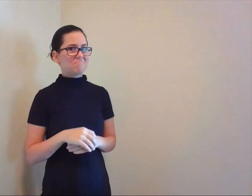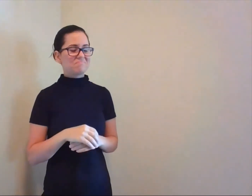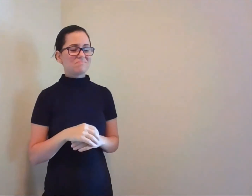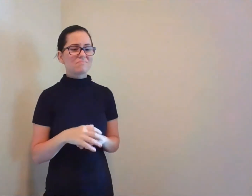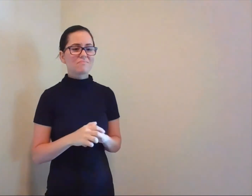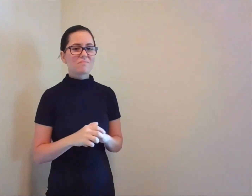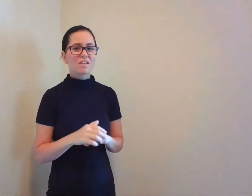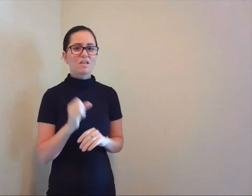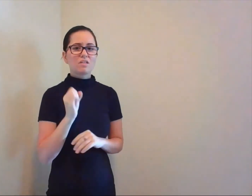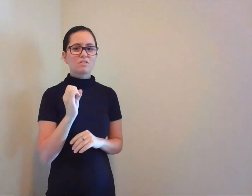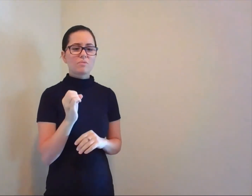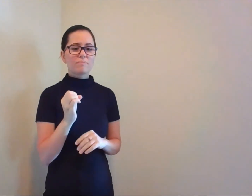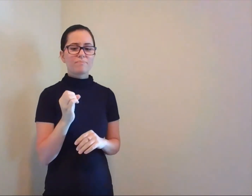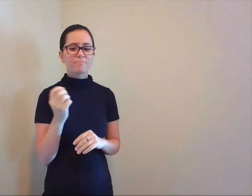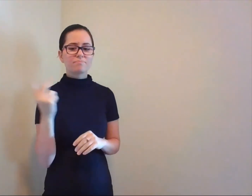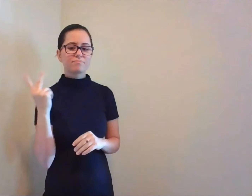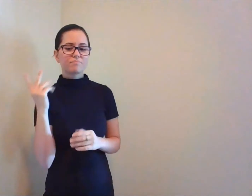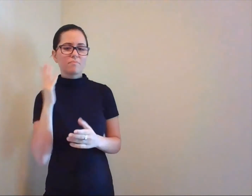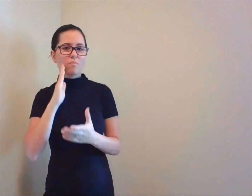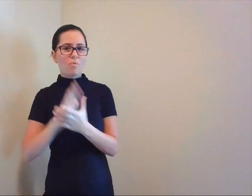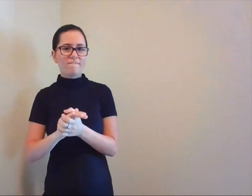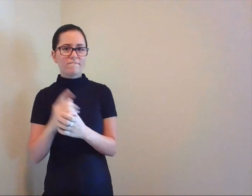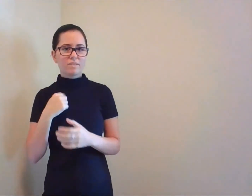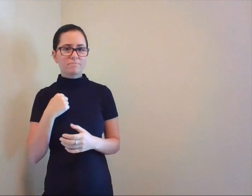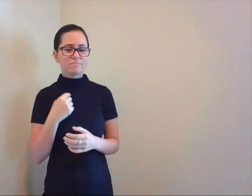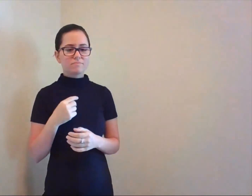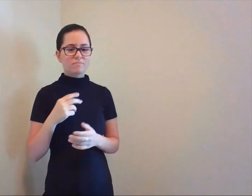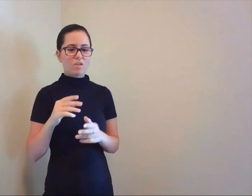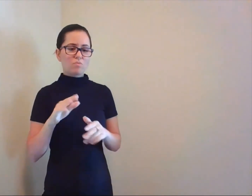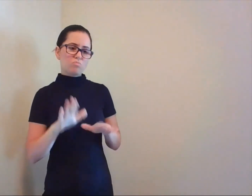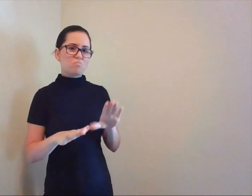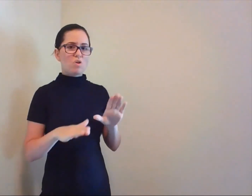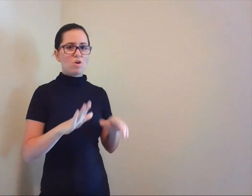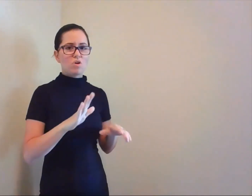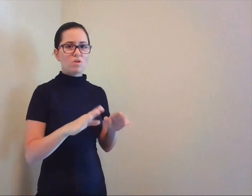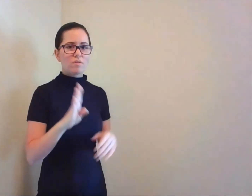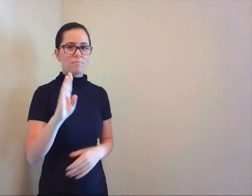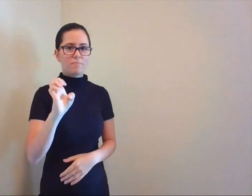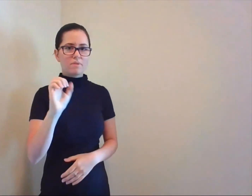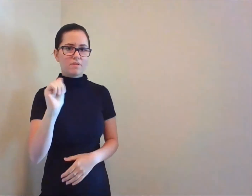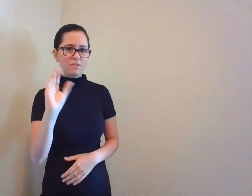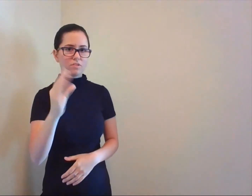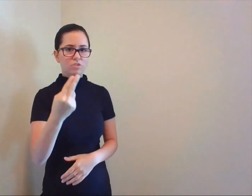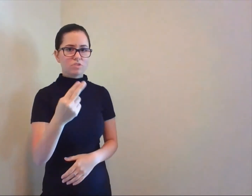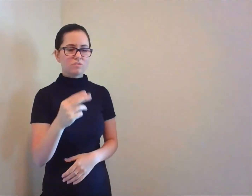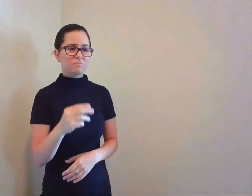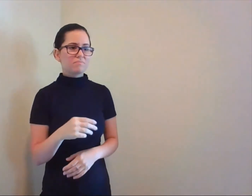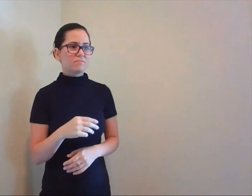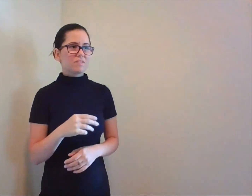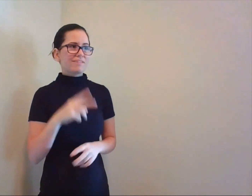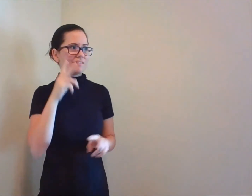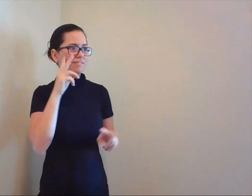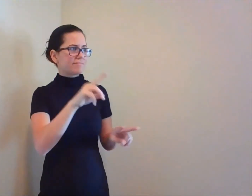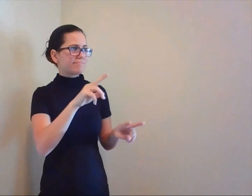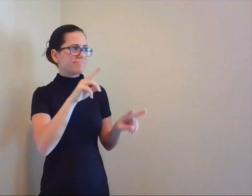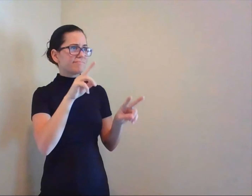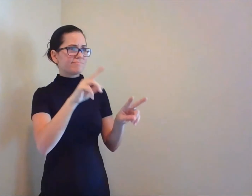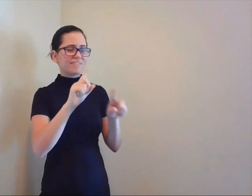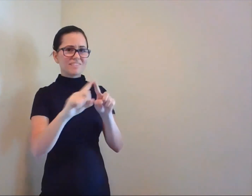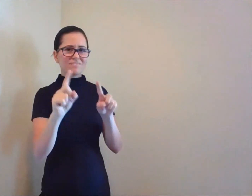on this one particular street that this guest house was on. And all of the homes were under